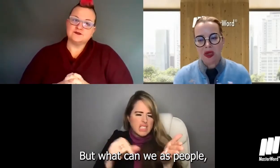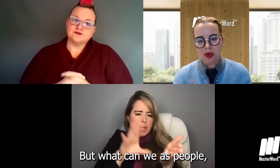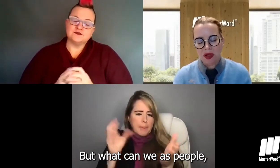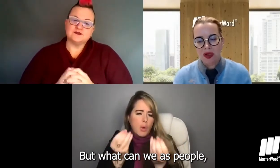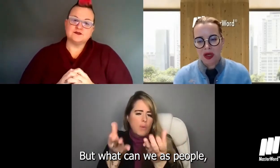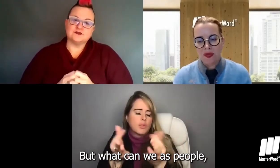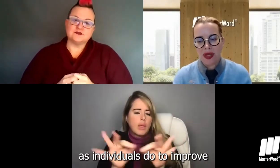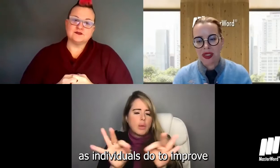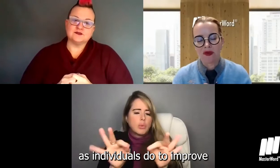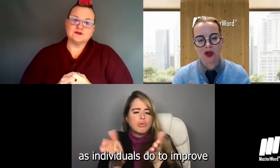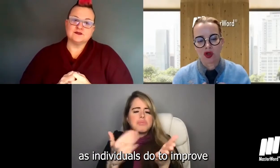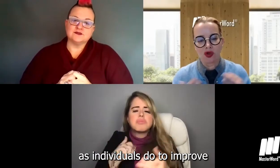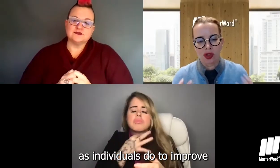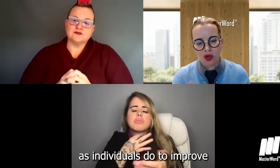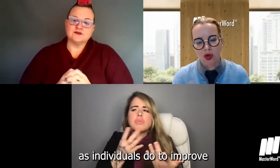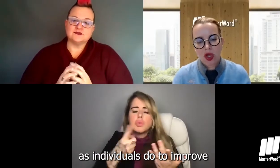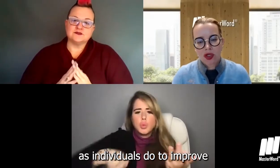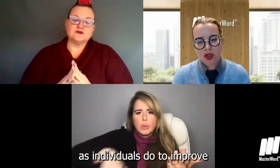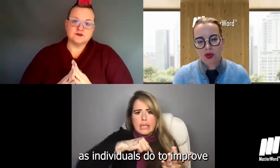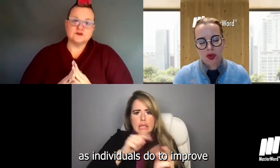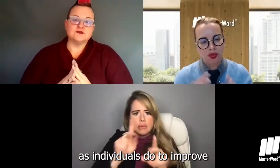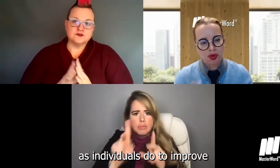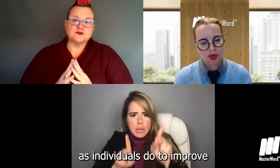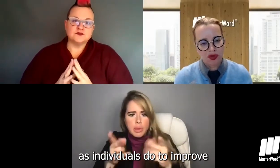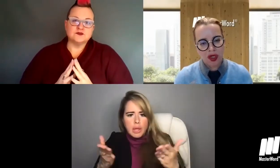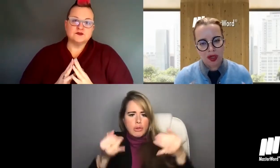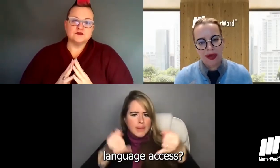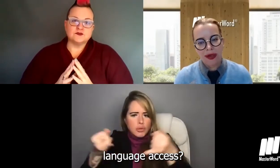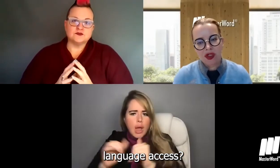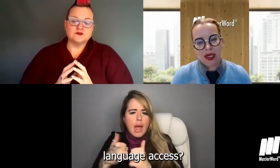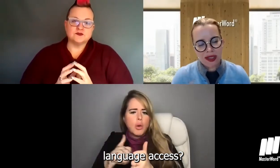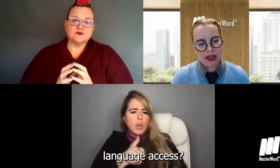people as individuals do to improve language access.